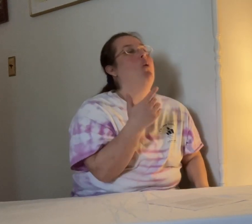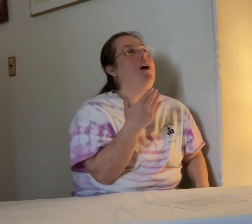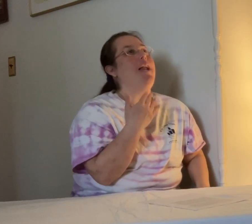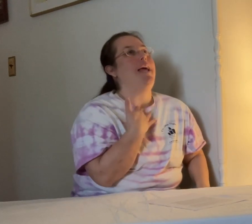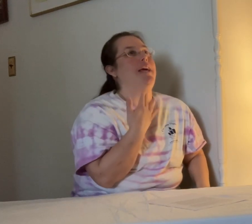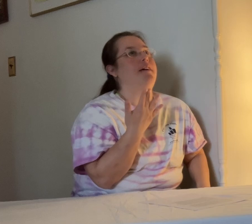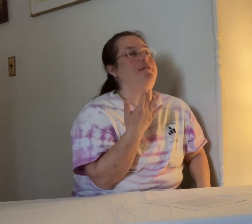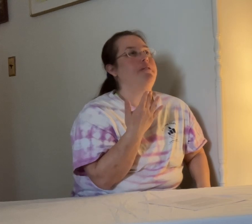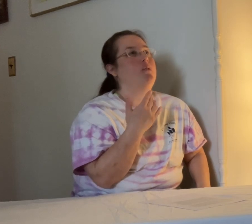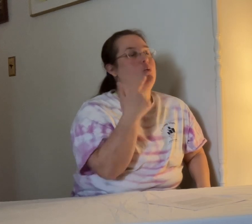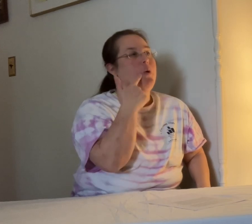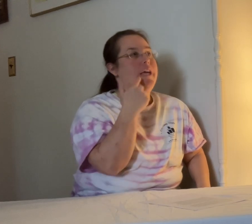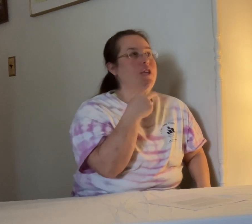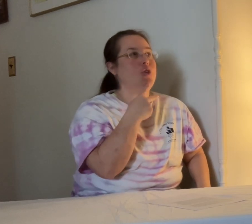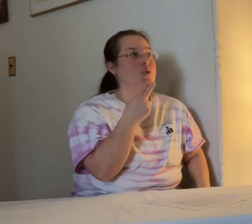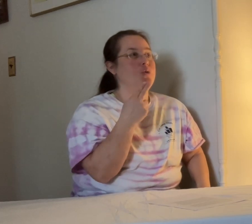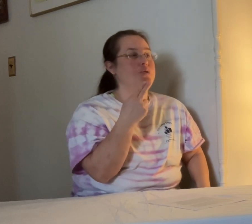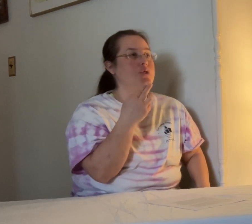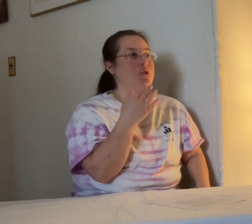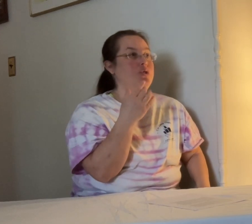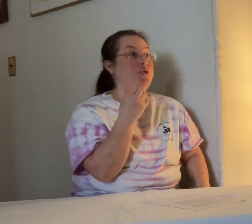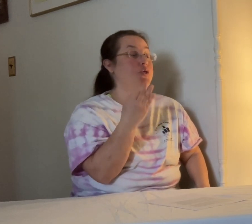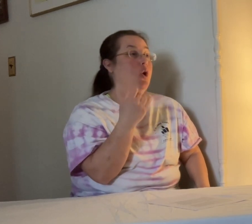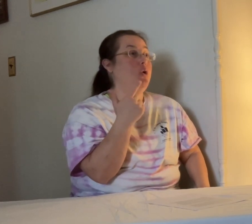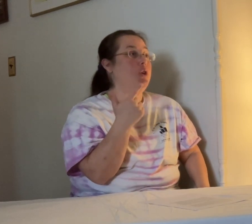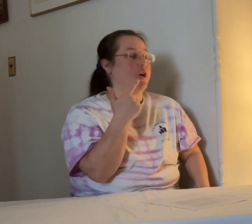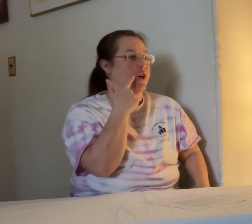What if we used solar